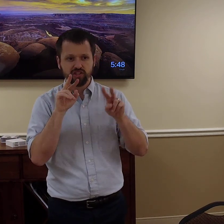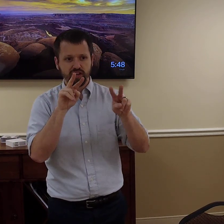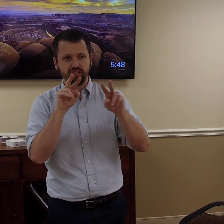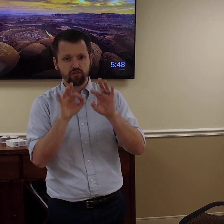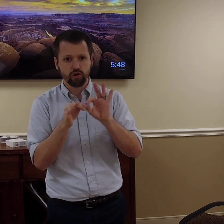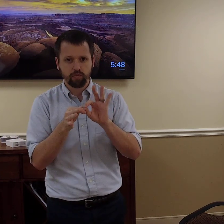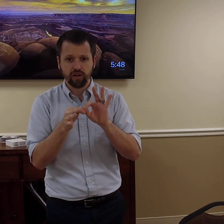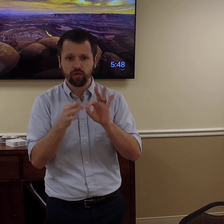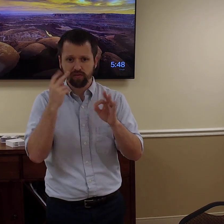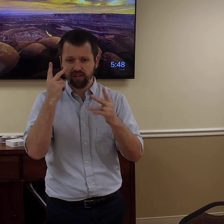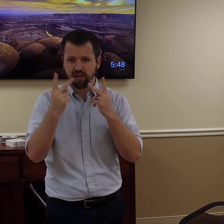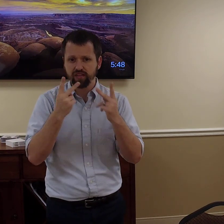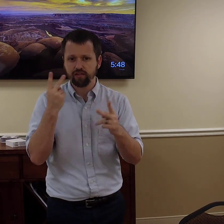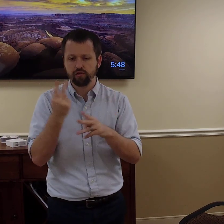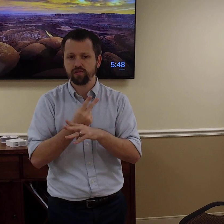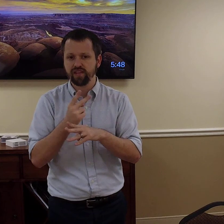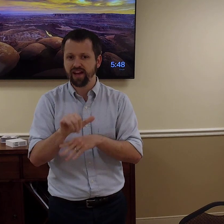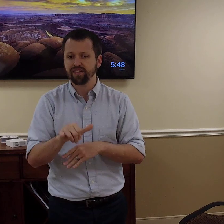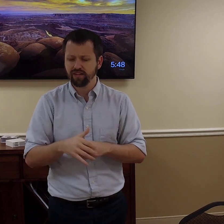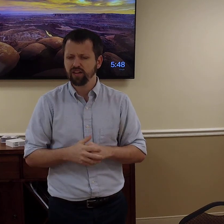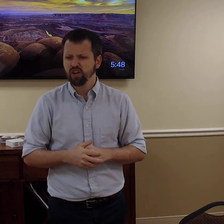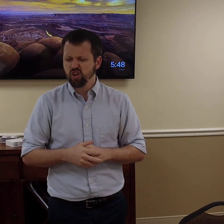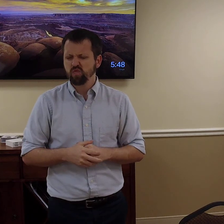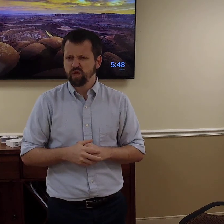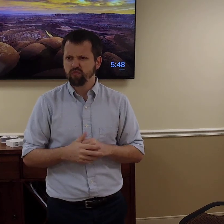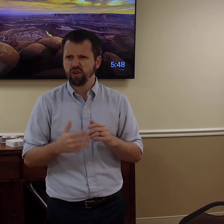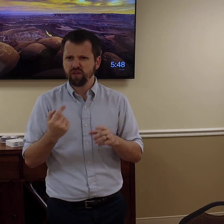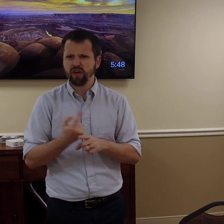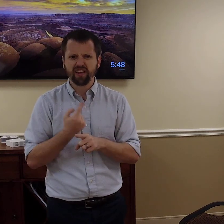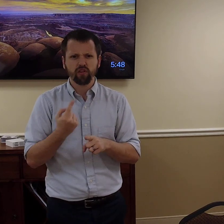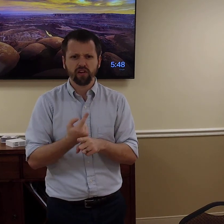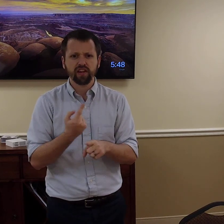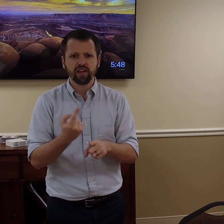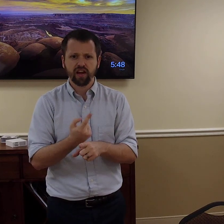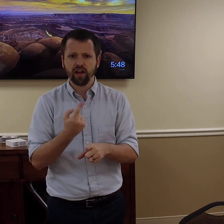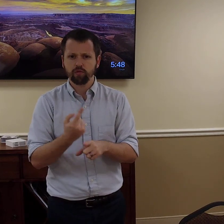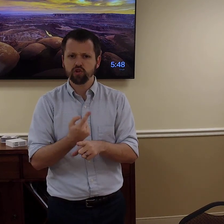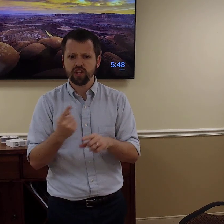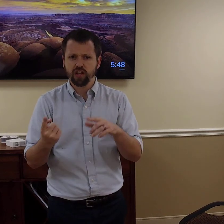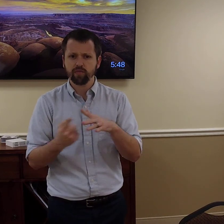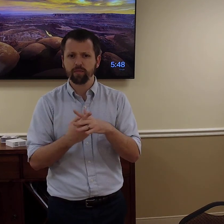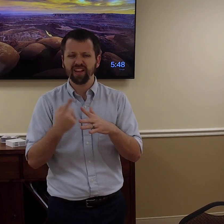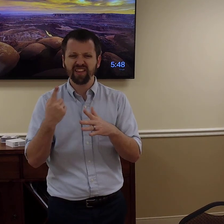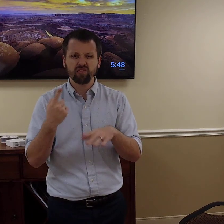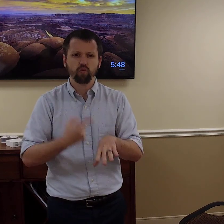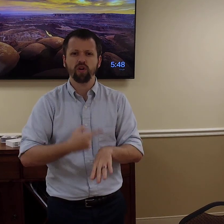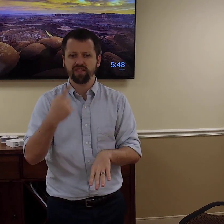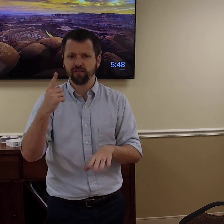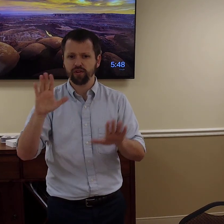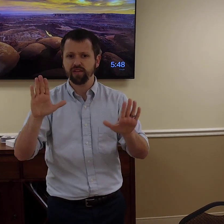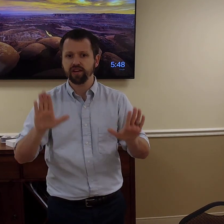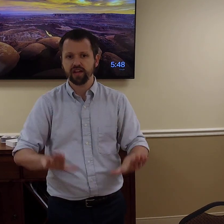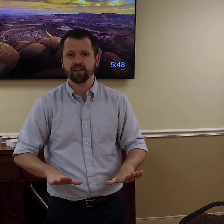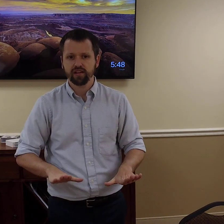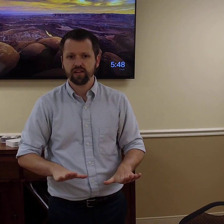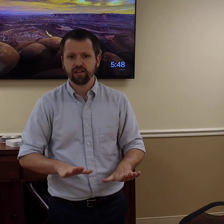us interpret, you'll see us use that pretty regularly. Usually it comes up at least once every Sunday,